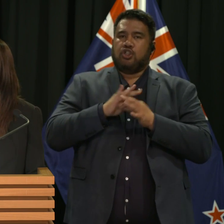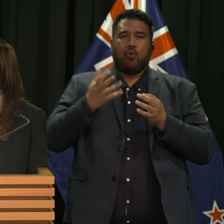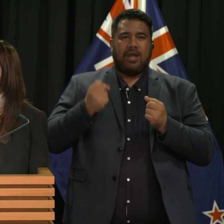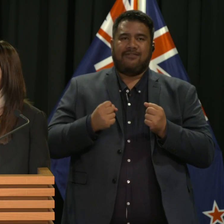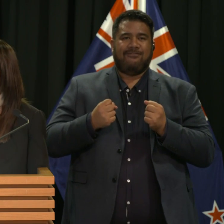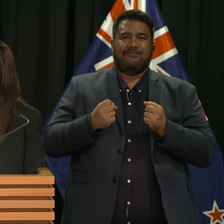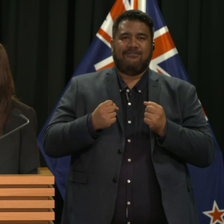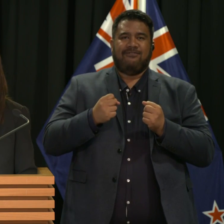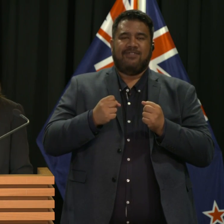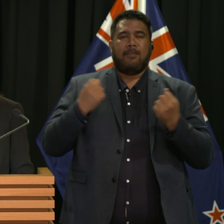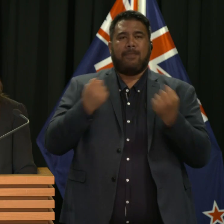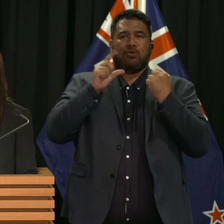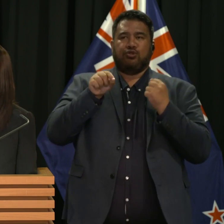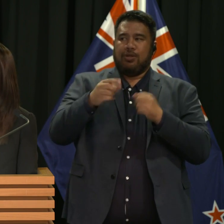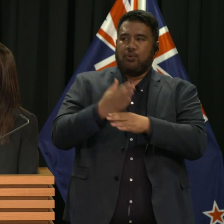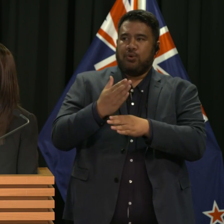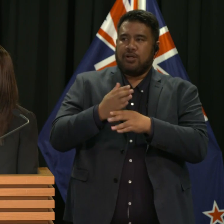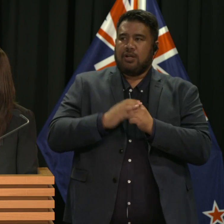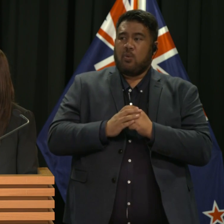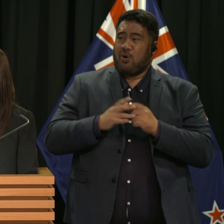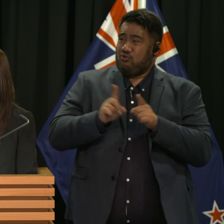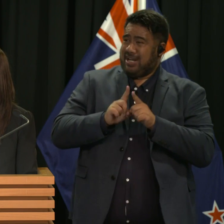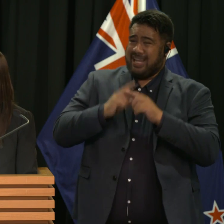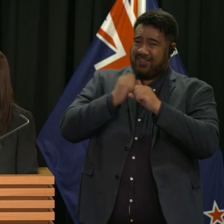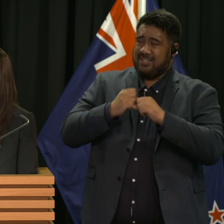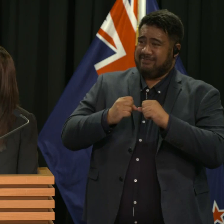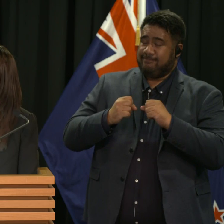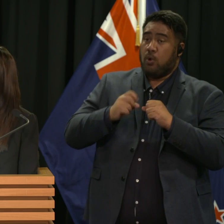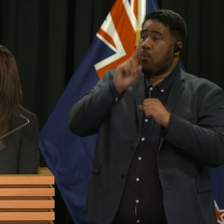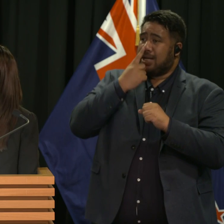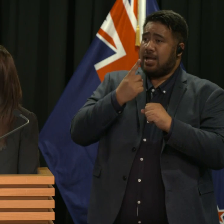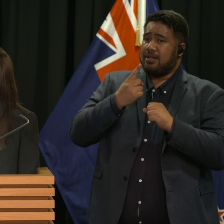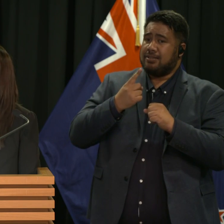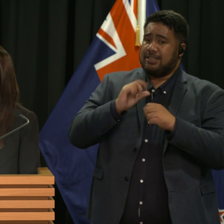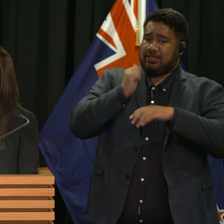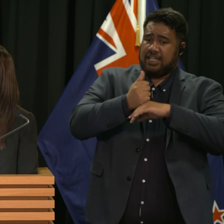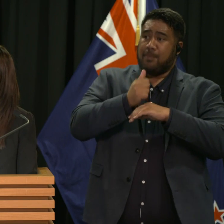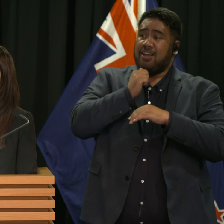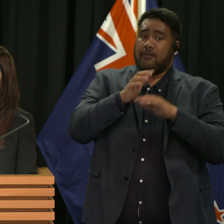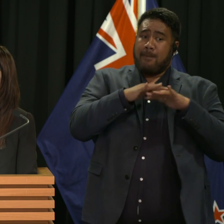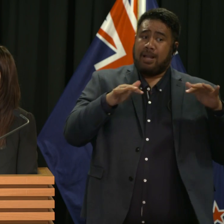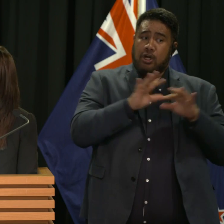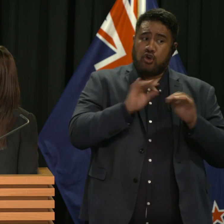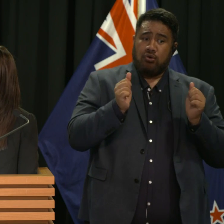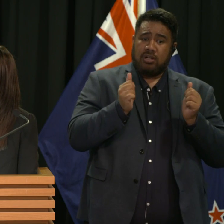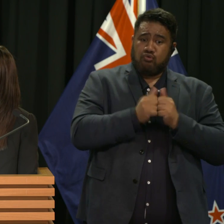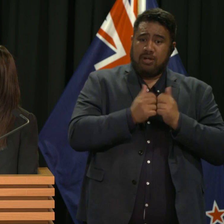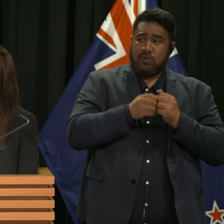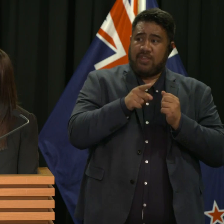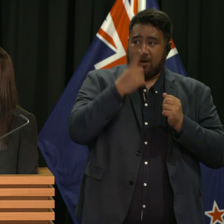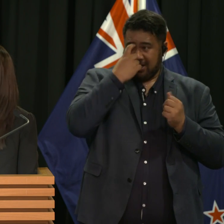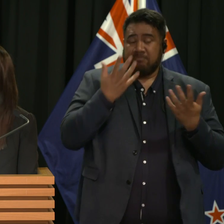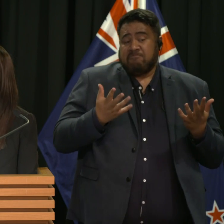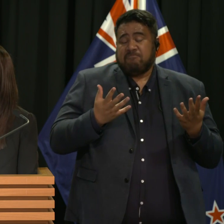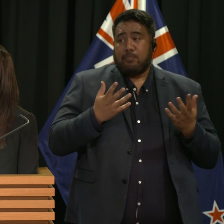it's, ultimately we have to accept we cannot introduce something that we do not have the numbers for in Parliament. But for me